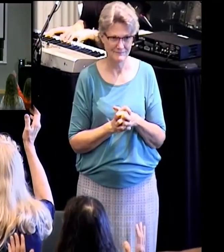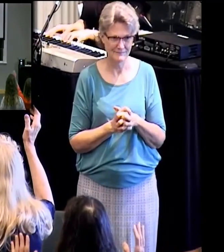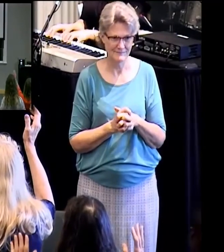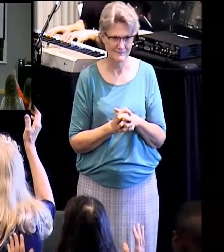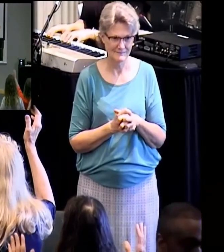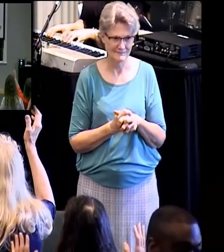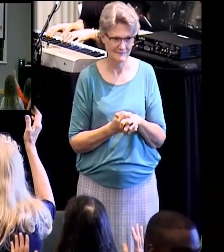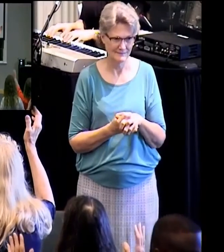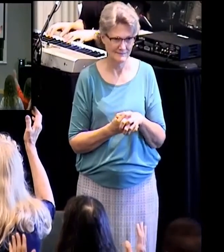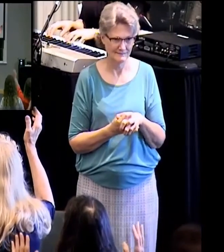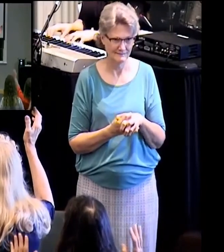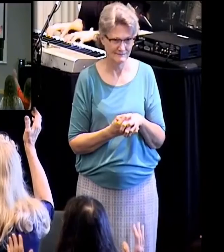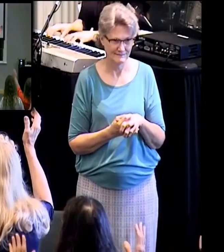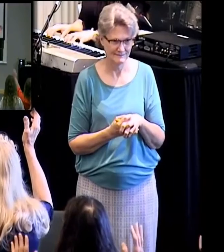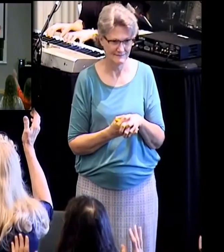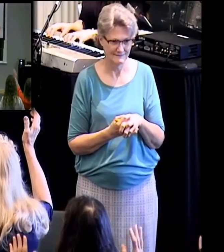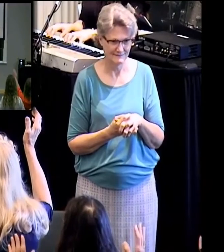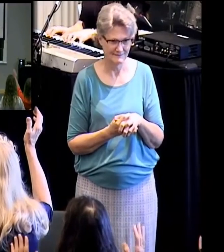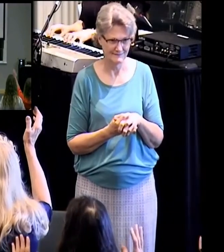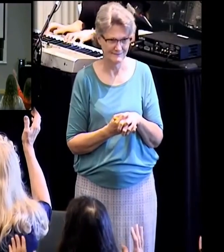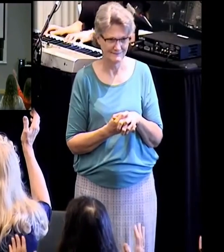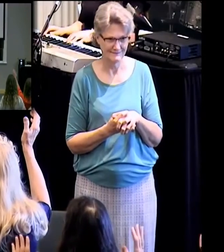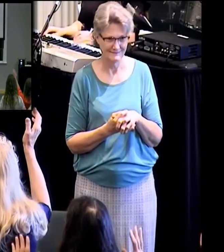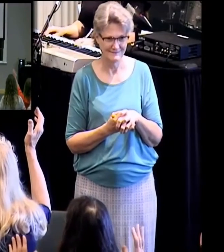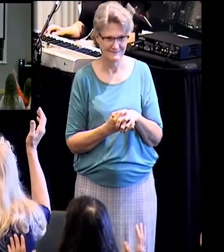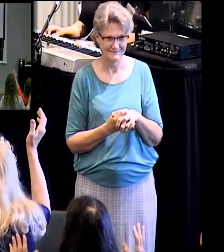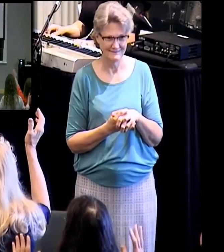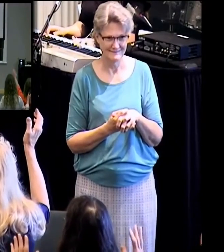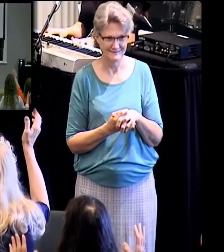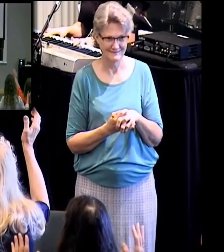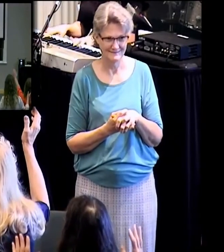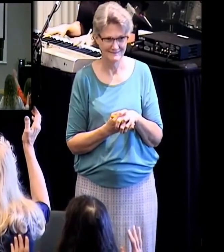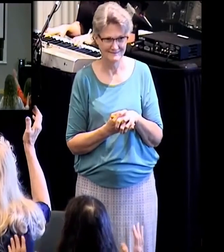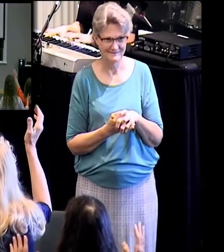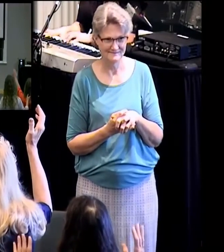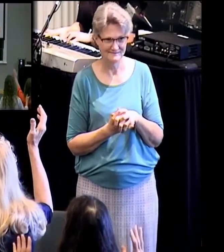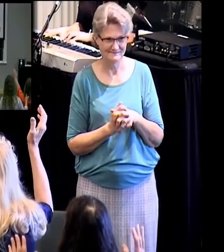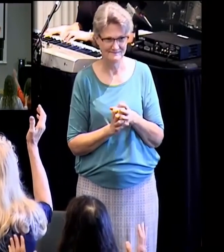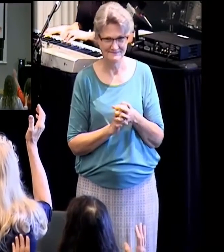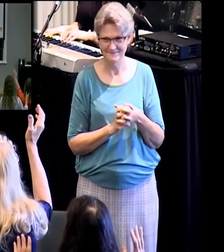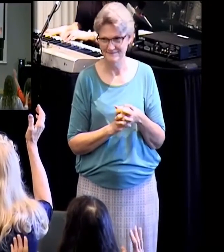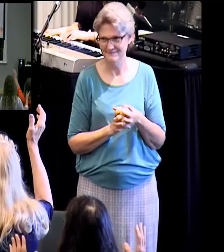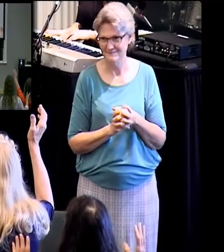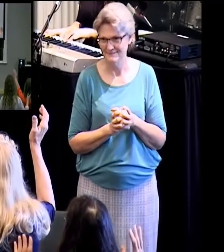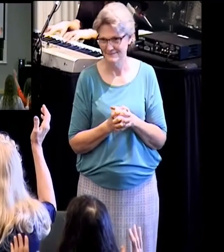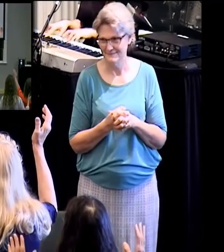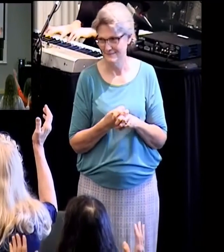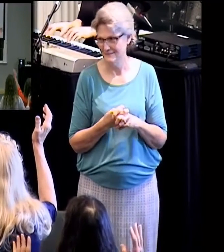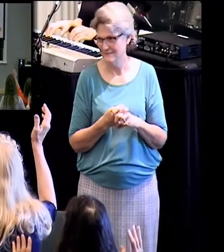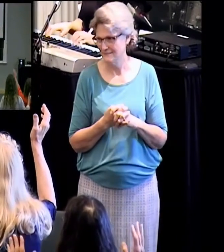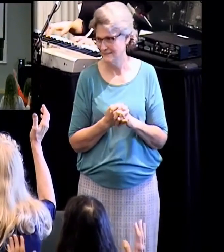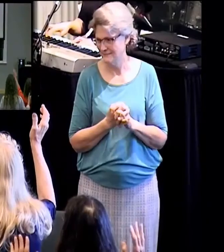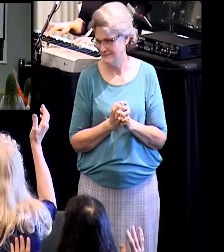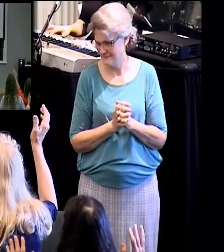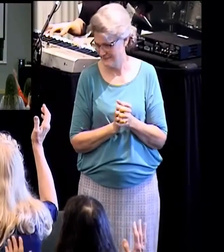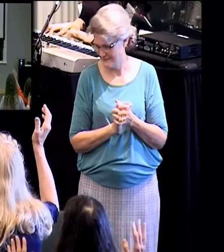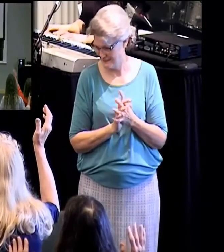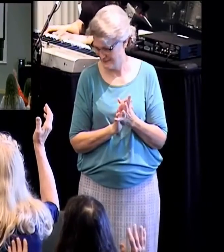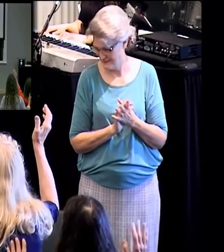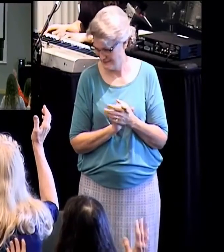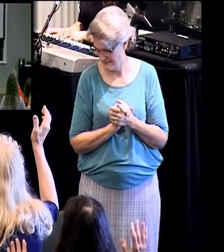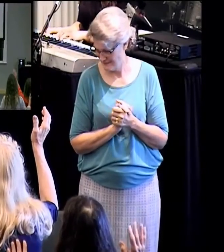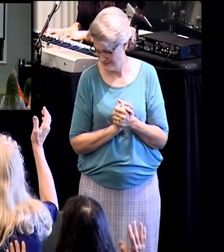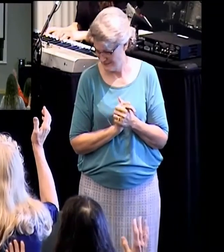deny my name. Don't deny it. But show it to me. Show this world my name.